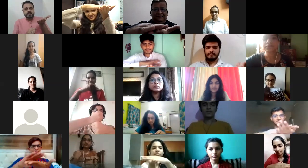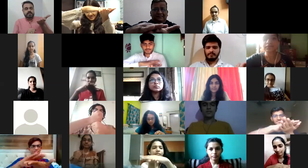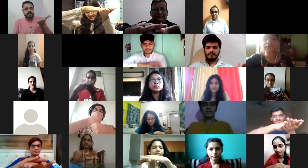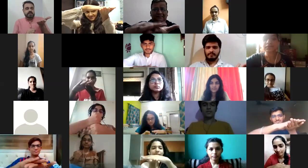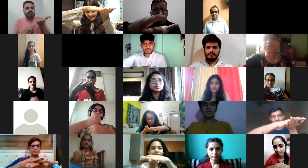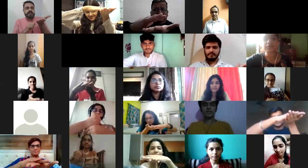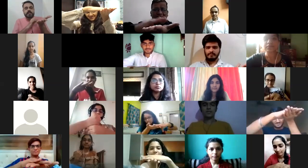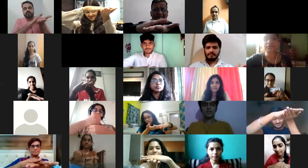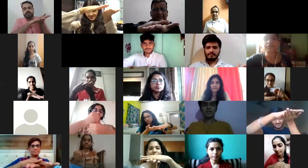Yeah. Take your left palm.